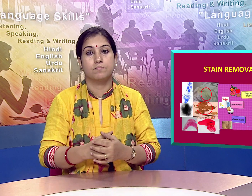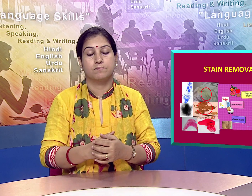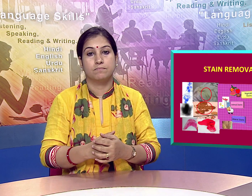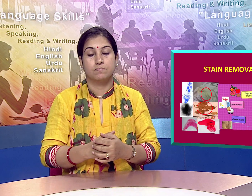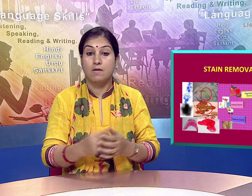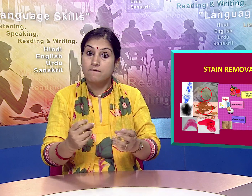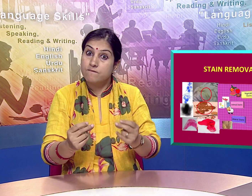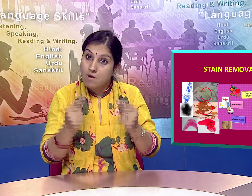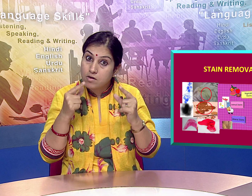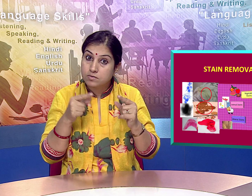immediately